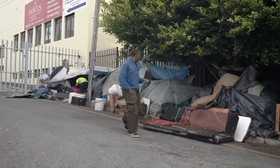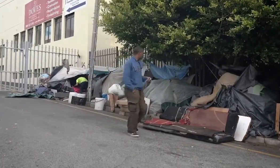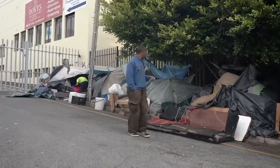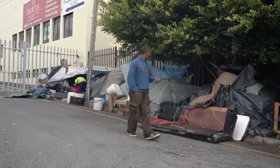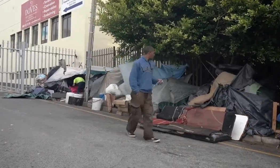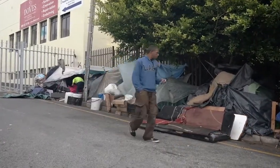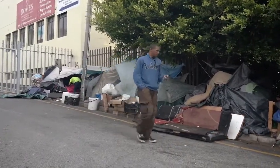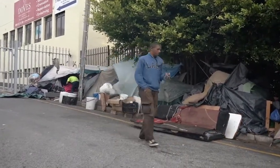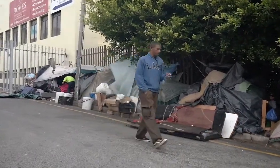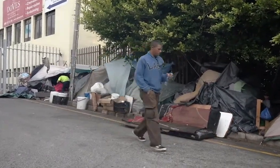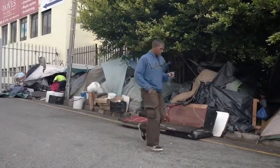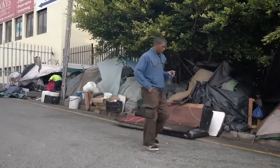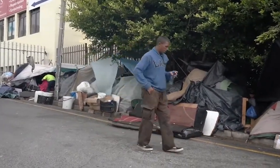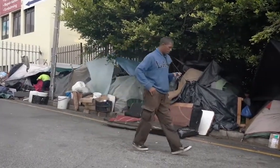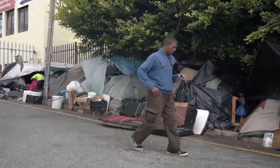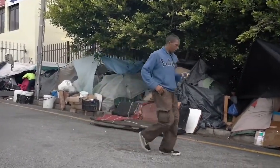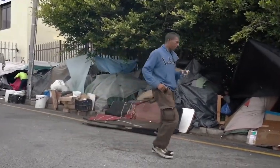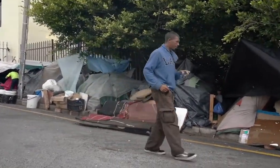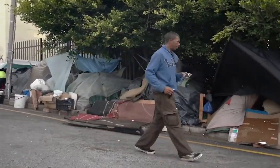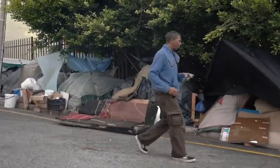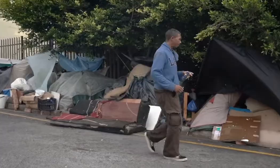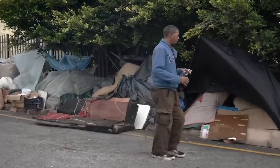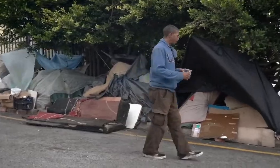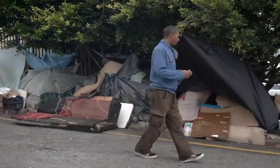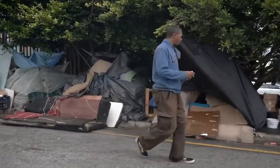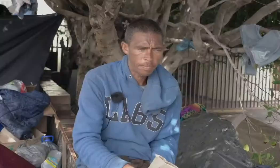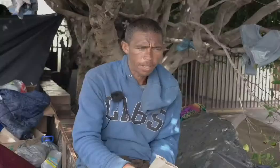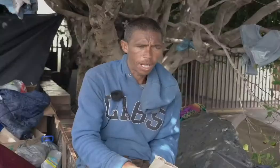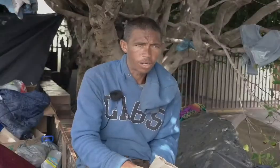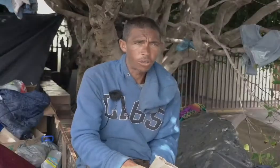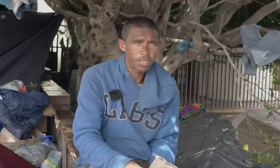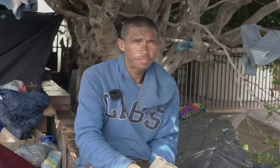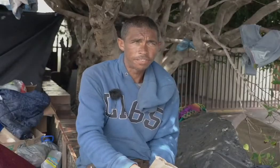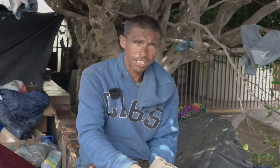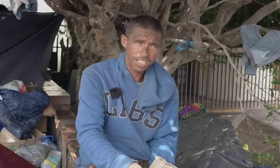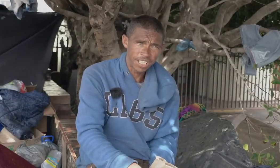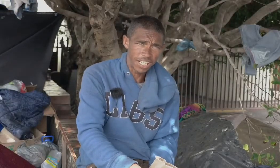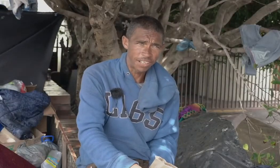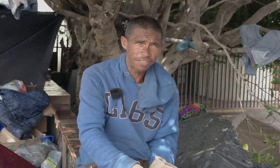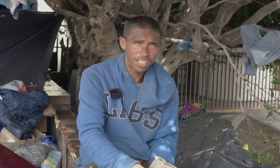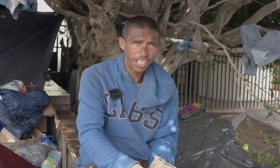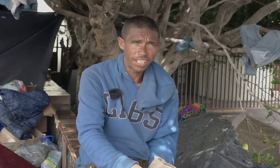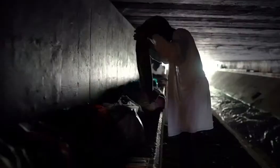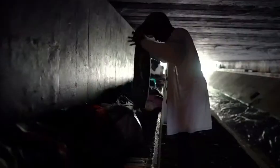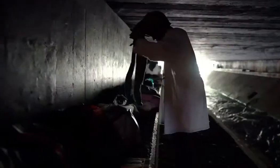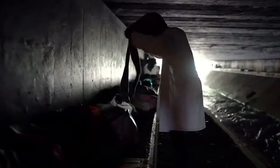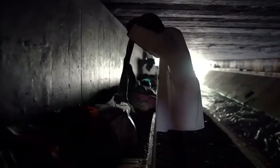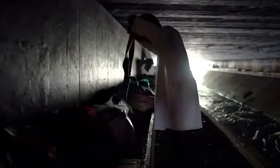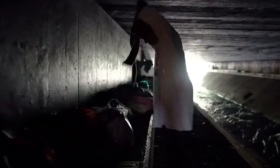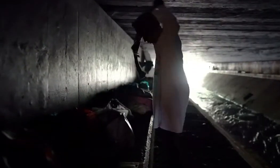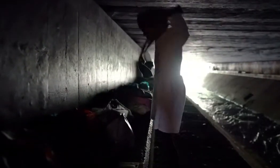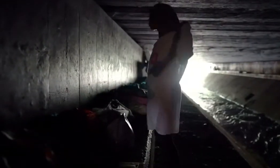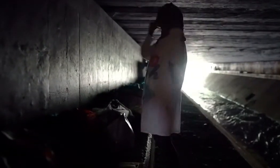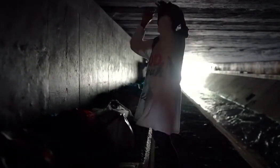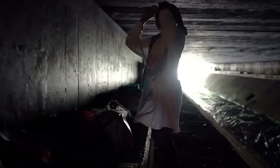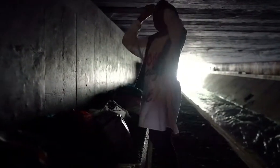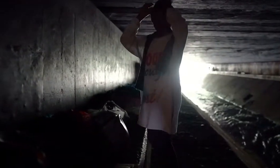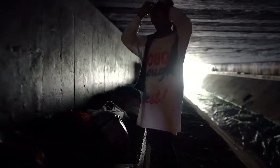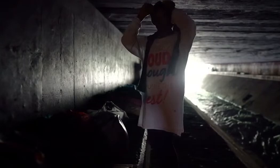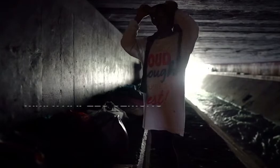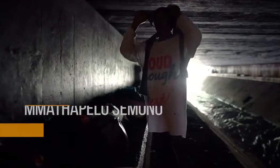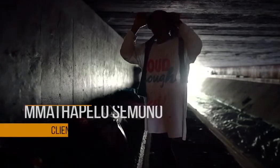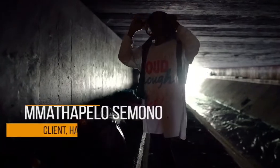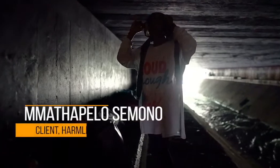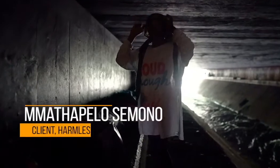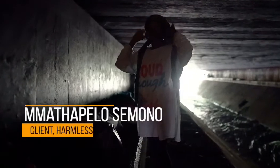They damaged the right side of my brain. I got a fit the day after that. The most challenge that